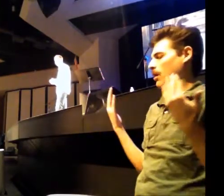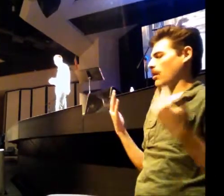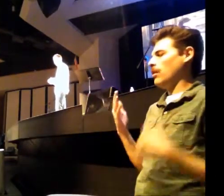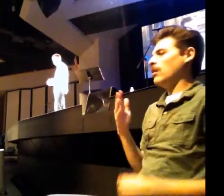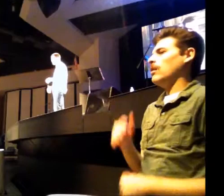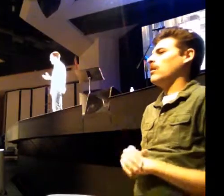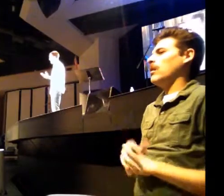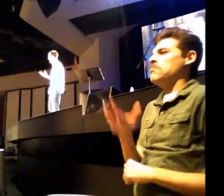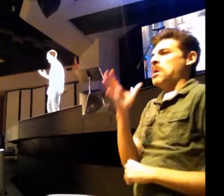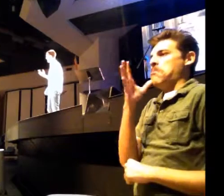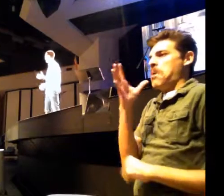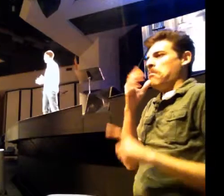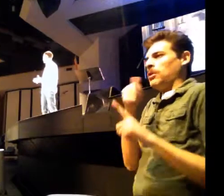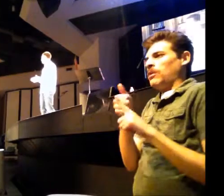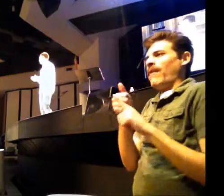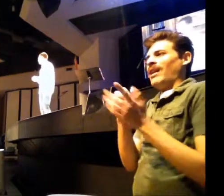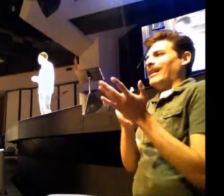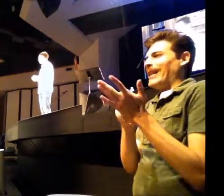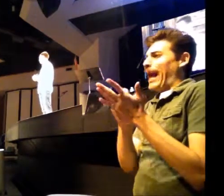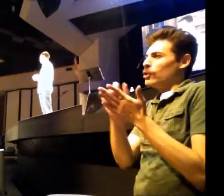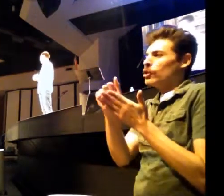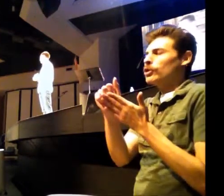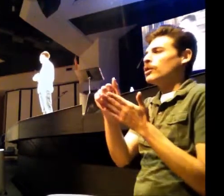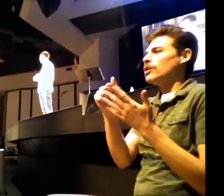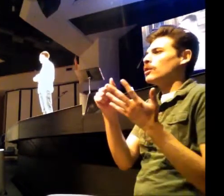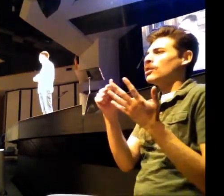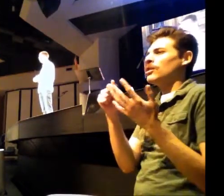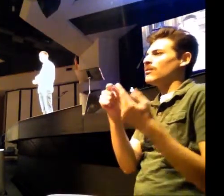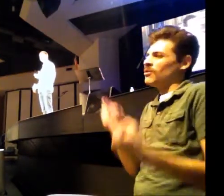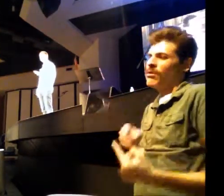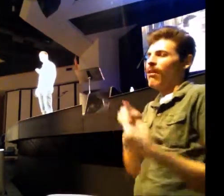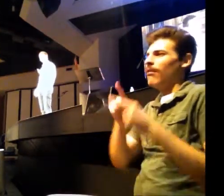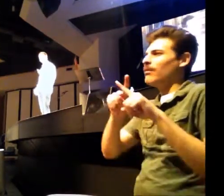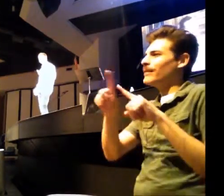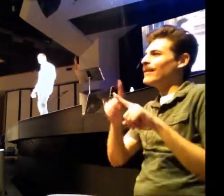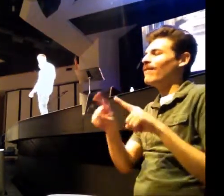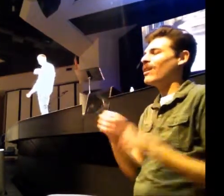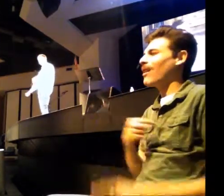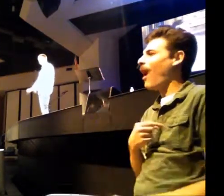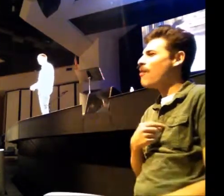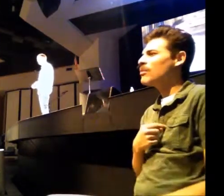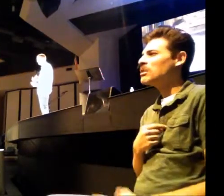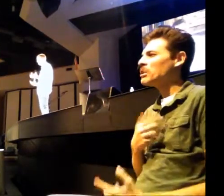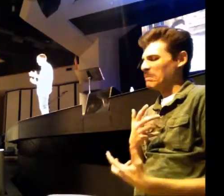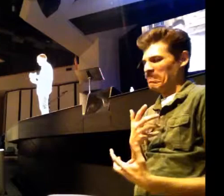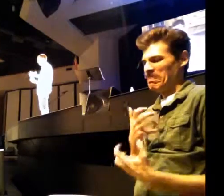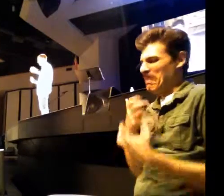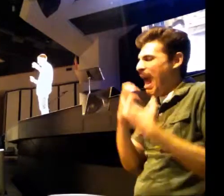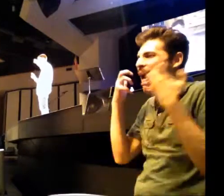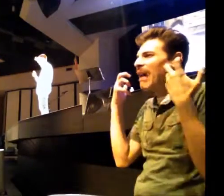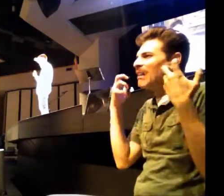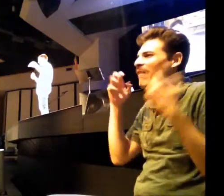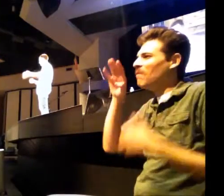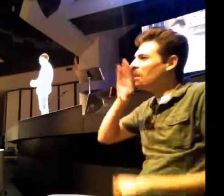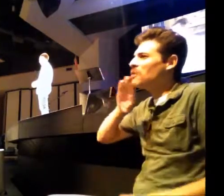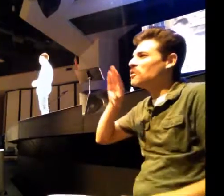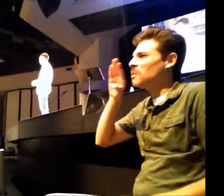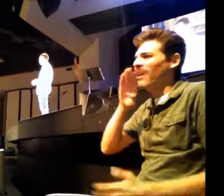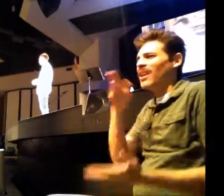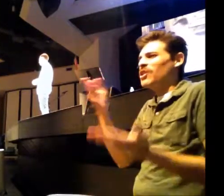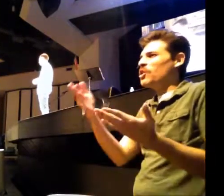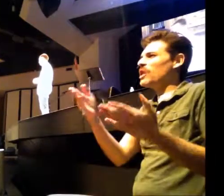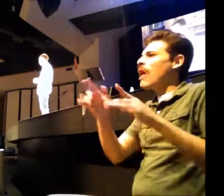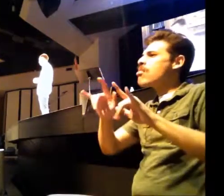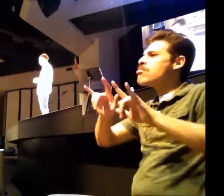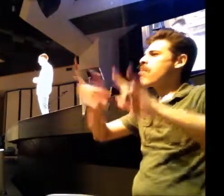it and was mad. I was frustrated just because I didn't understand why somebody who I perceived to be so loving and so good is just navigating this in